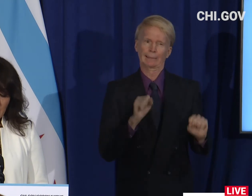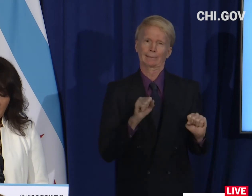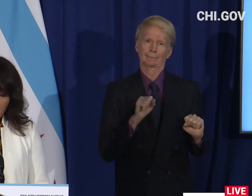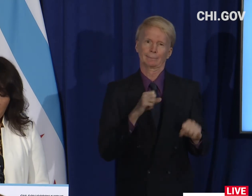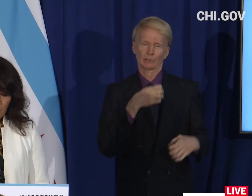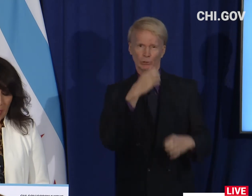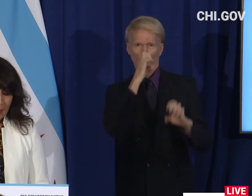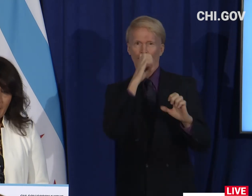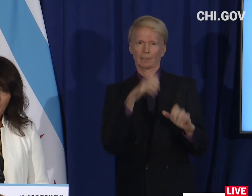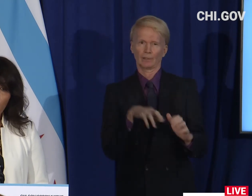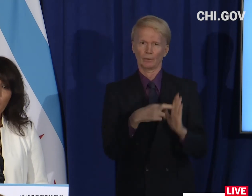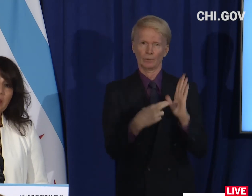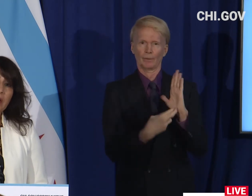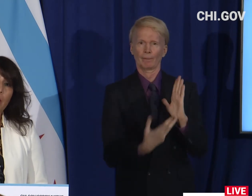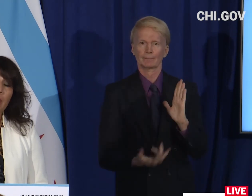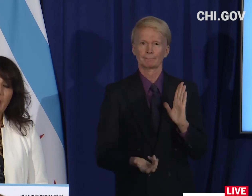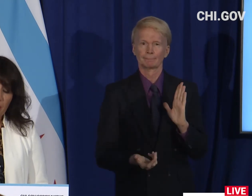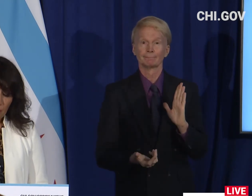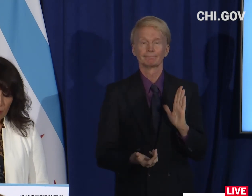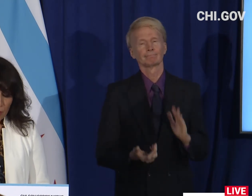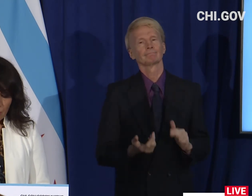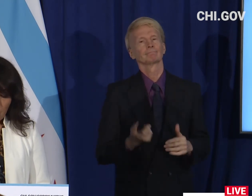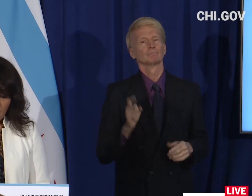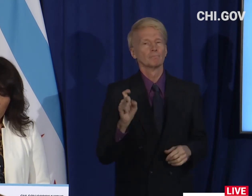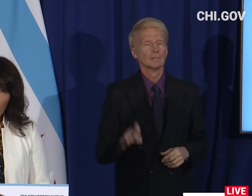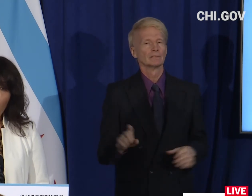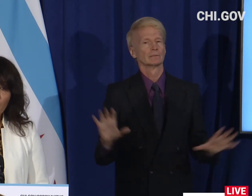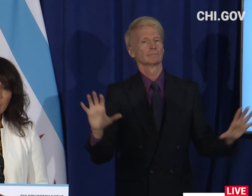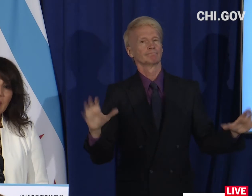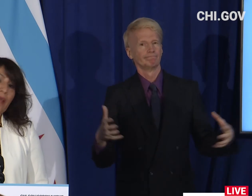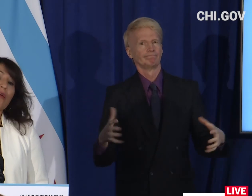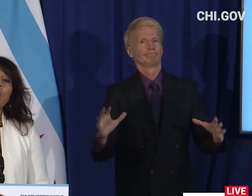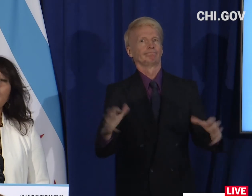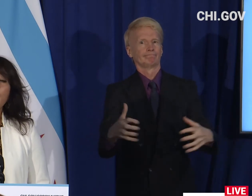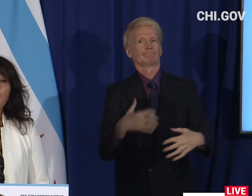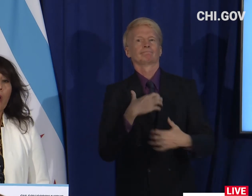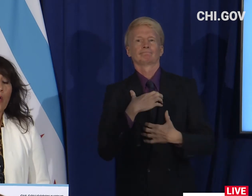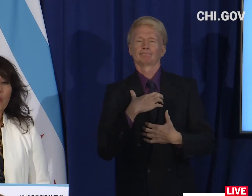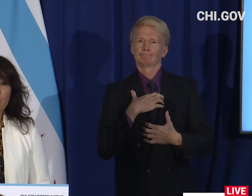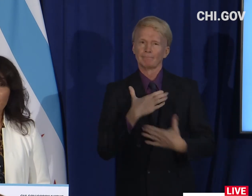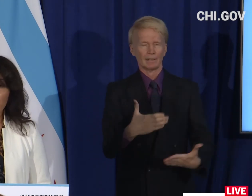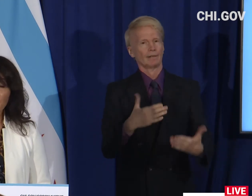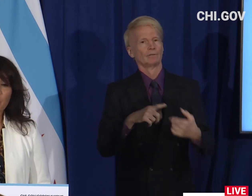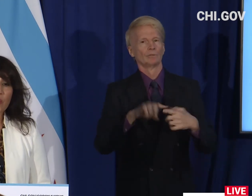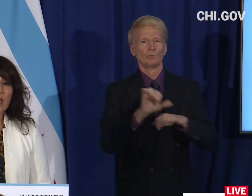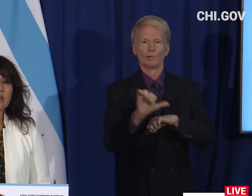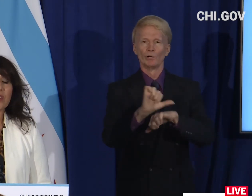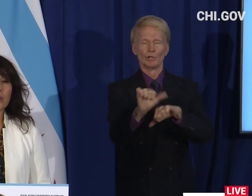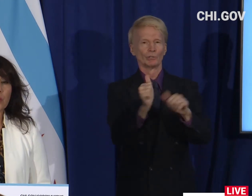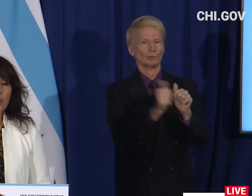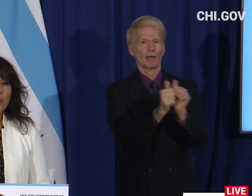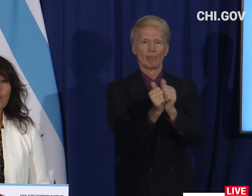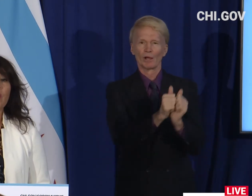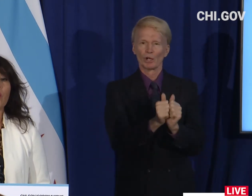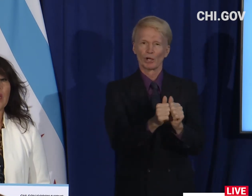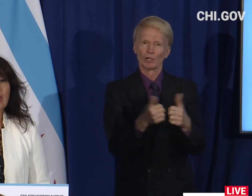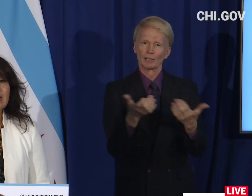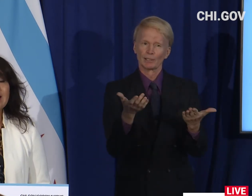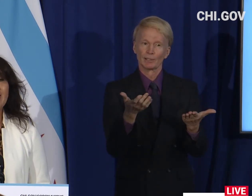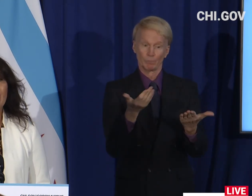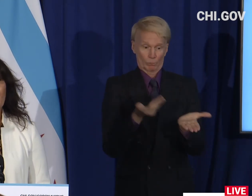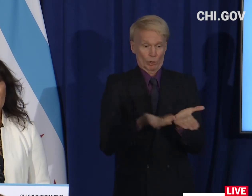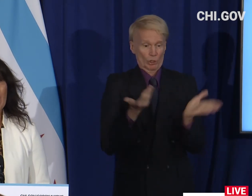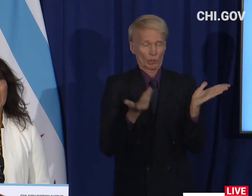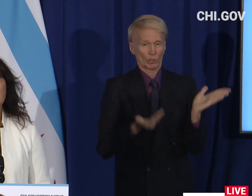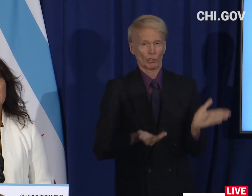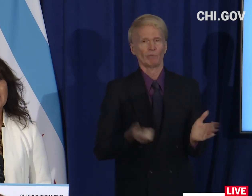steps. Again, we must come together, work together, over this next few days to prove that we can